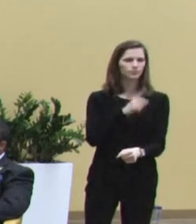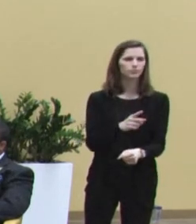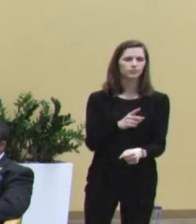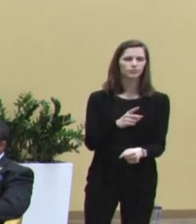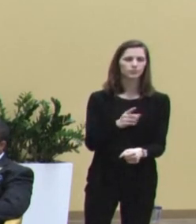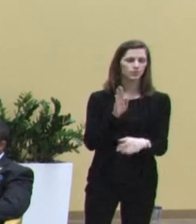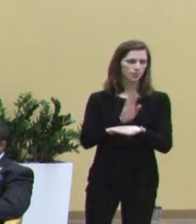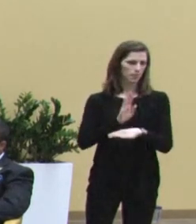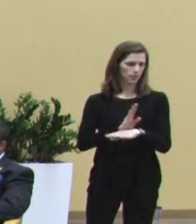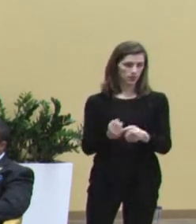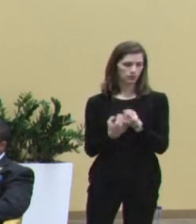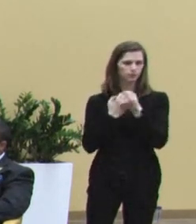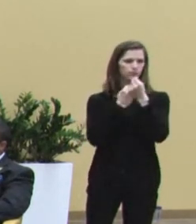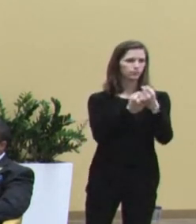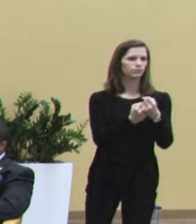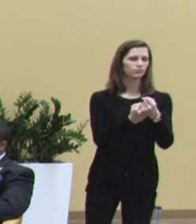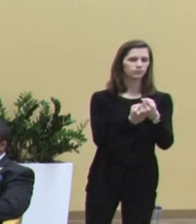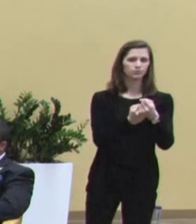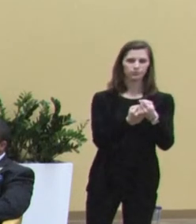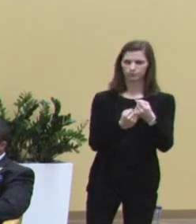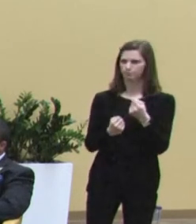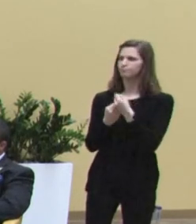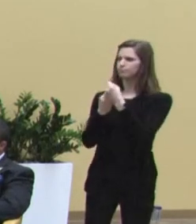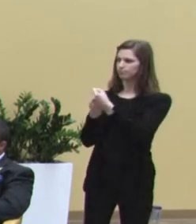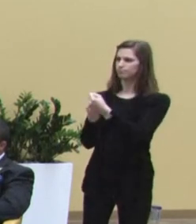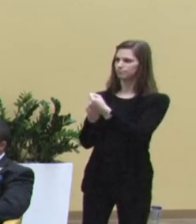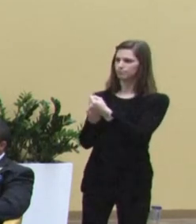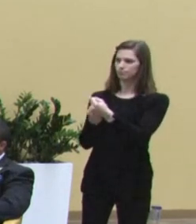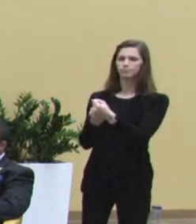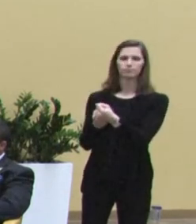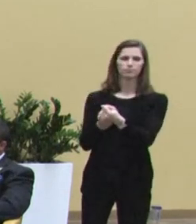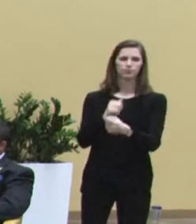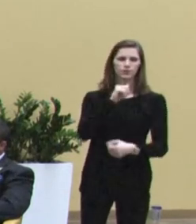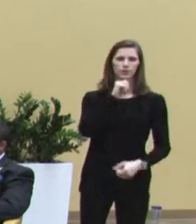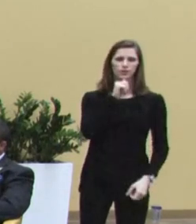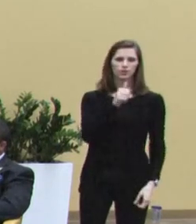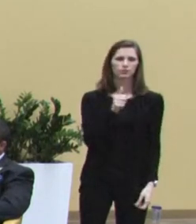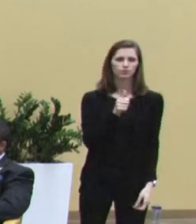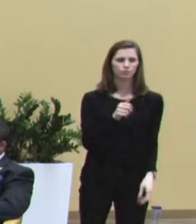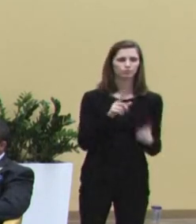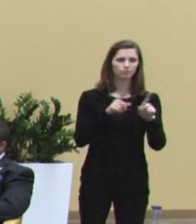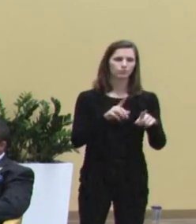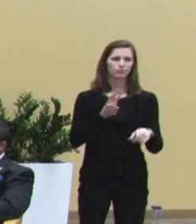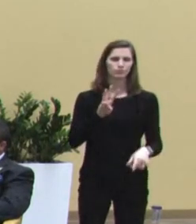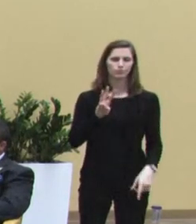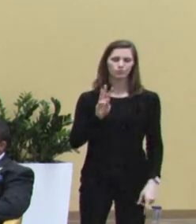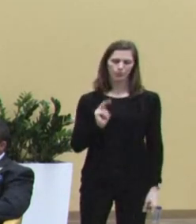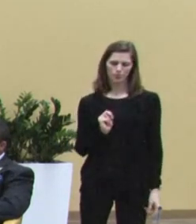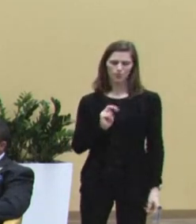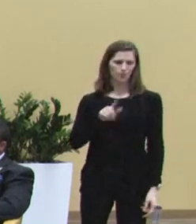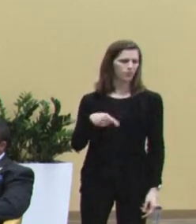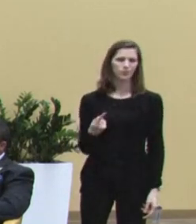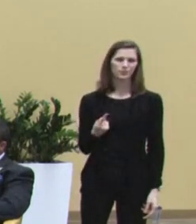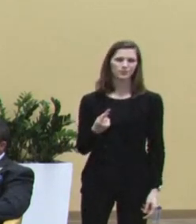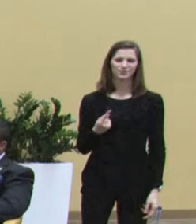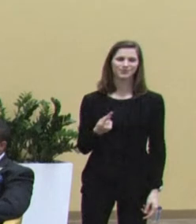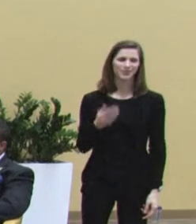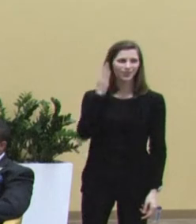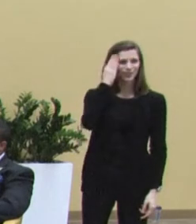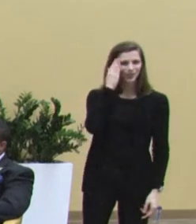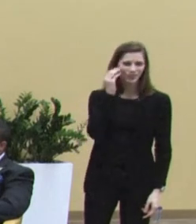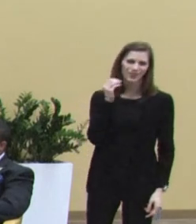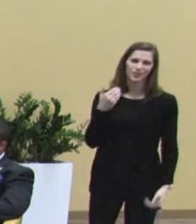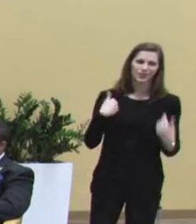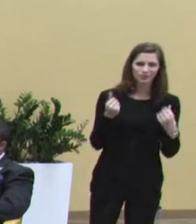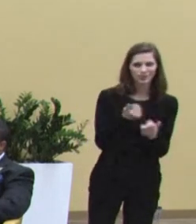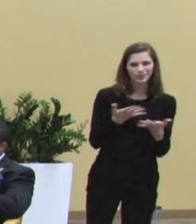support the businesses that are out there, right? Don't be so quick to go to Walmart. I know, I go all the time, they have everything, right? You